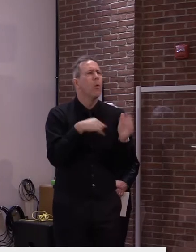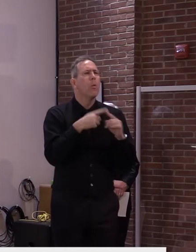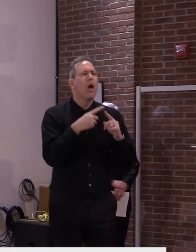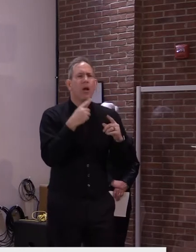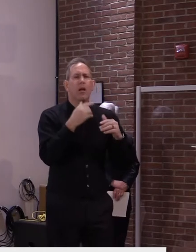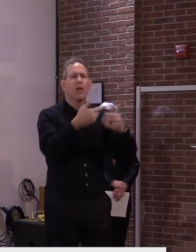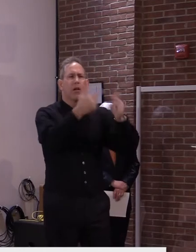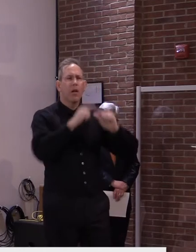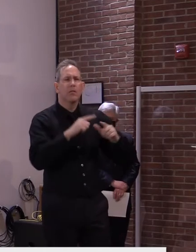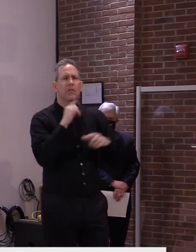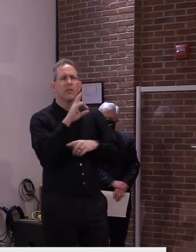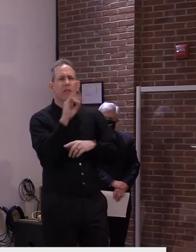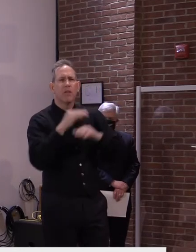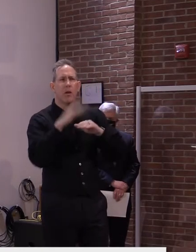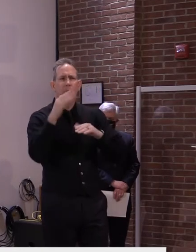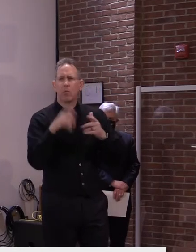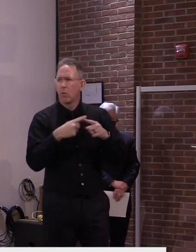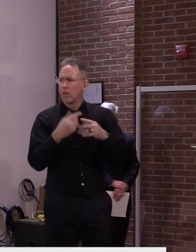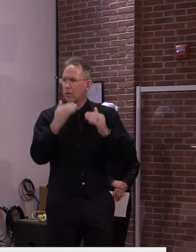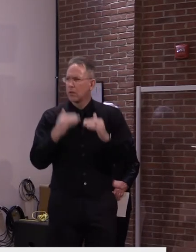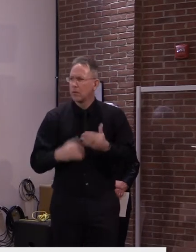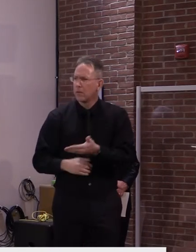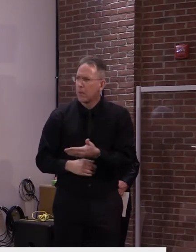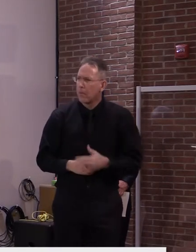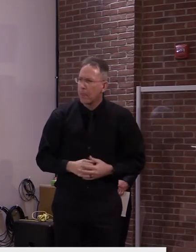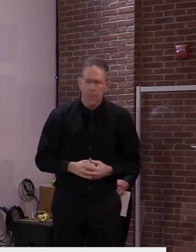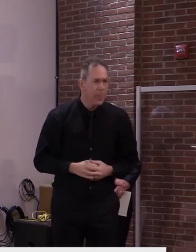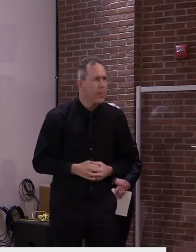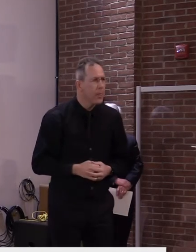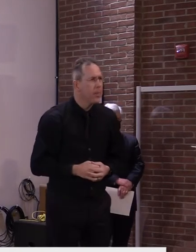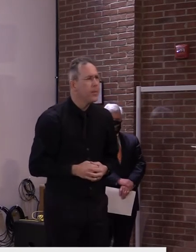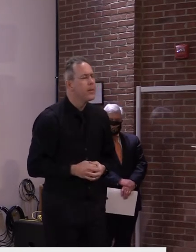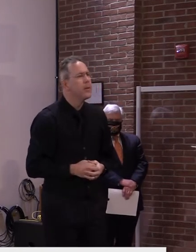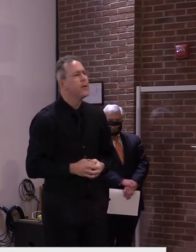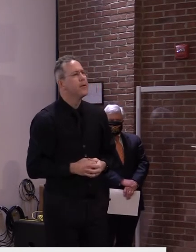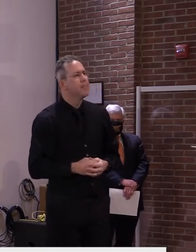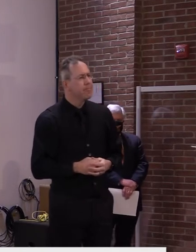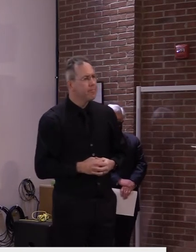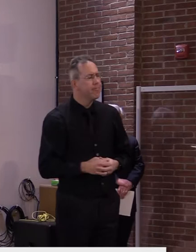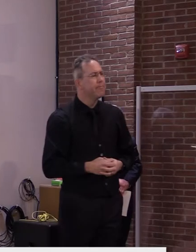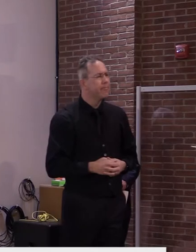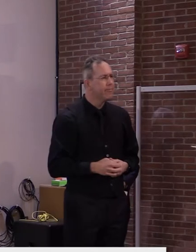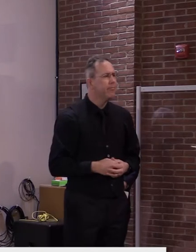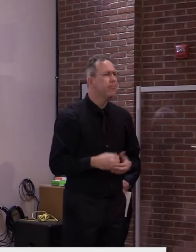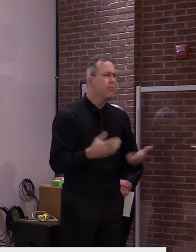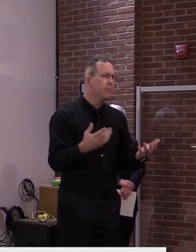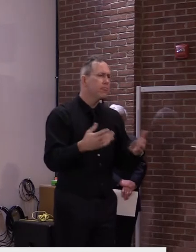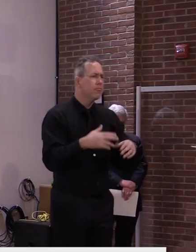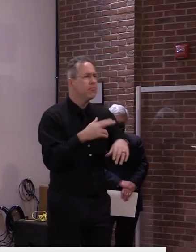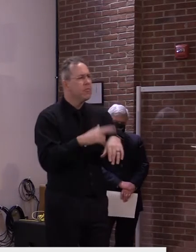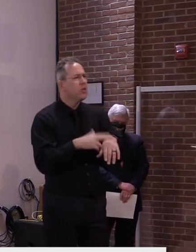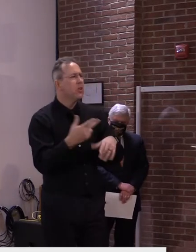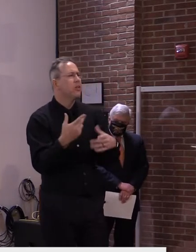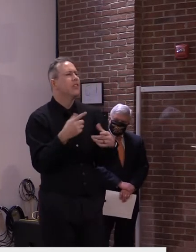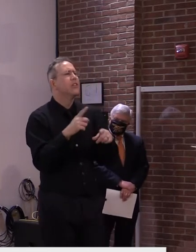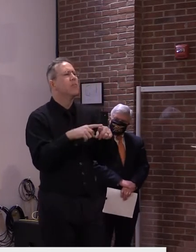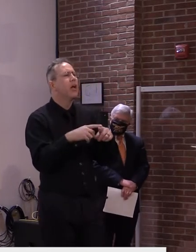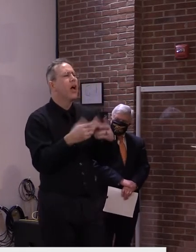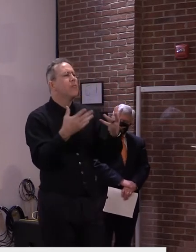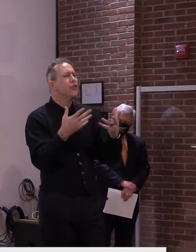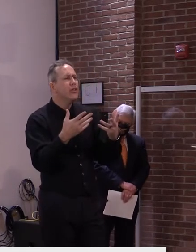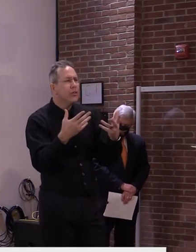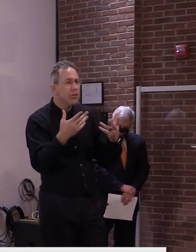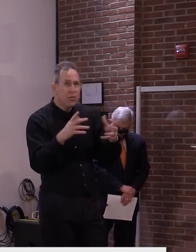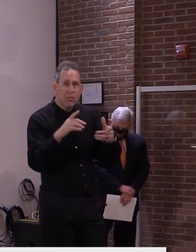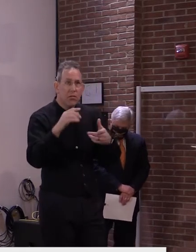a lot of it will depend on the supply, obviously, but we've been very satisfied to date with the number